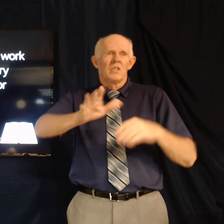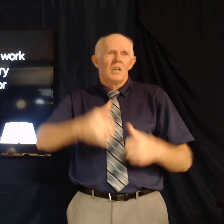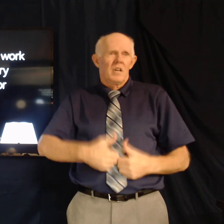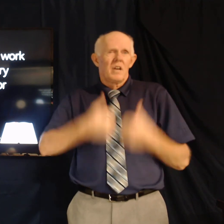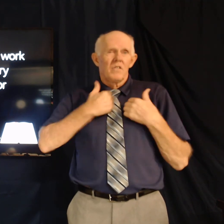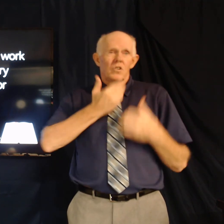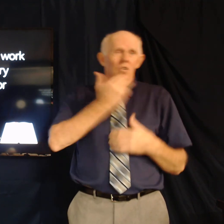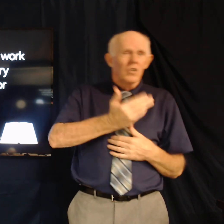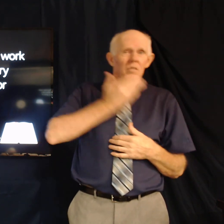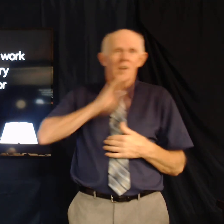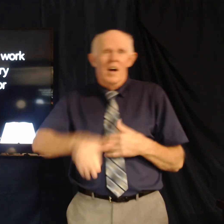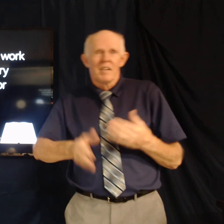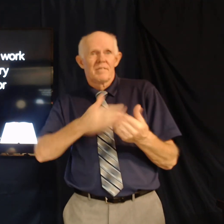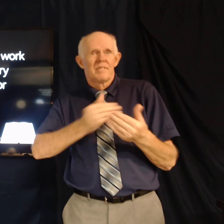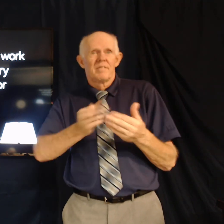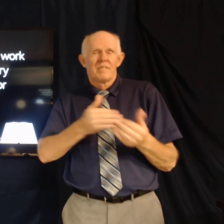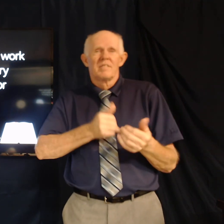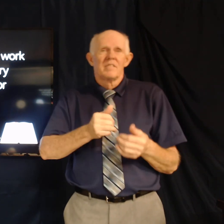Every work that's done is for good or for bad.